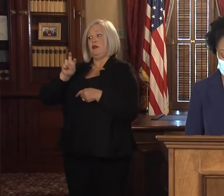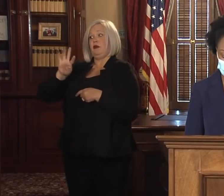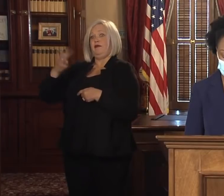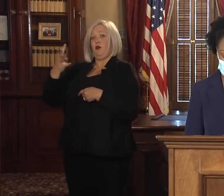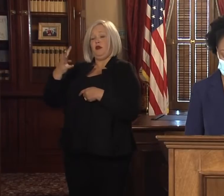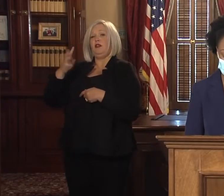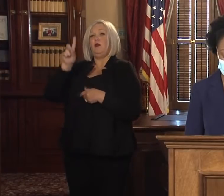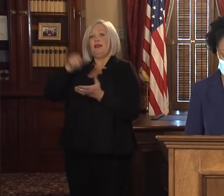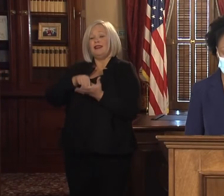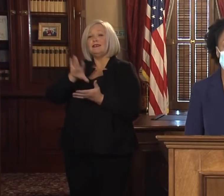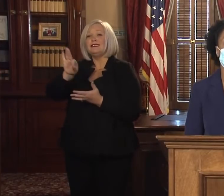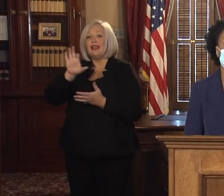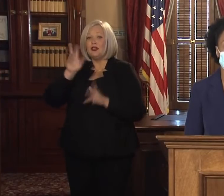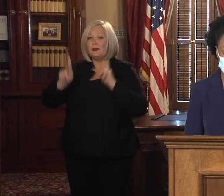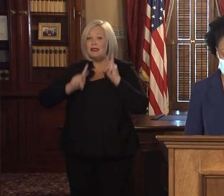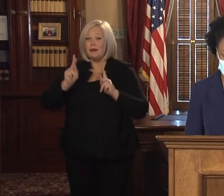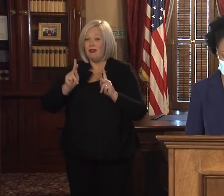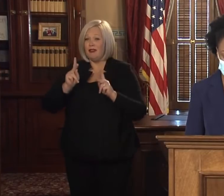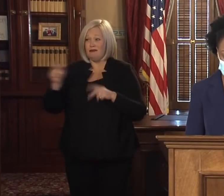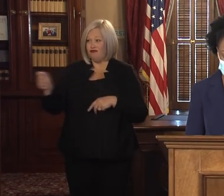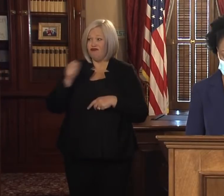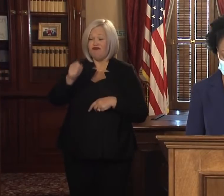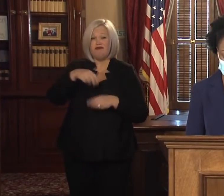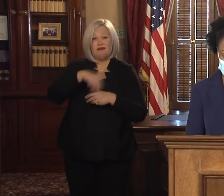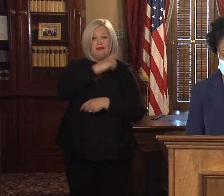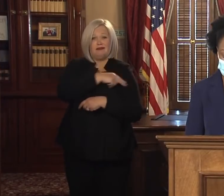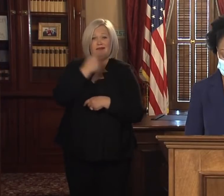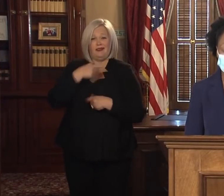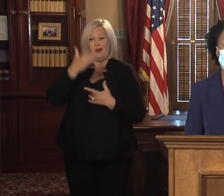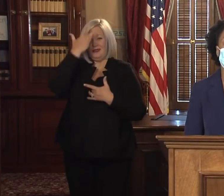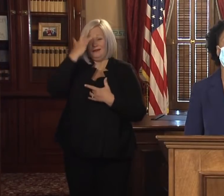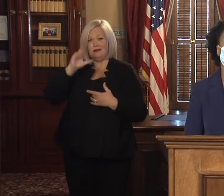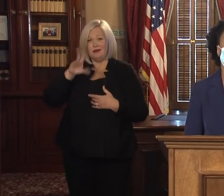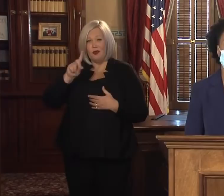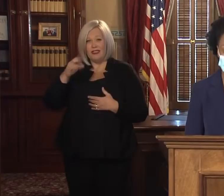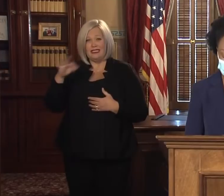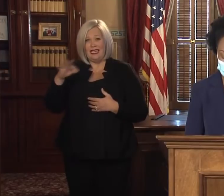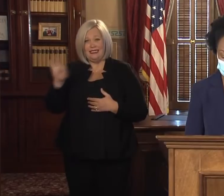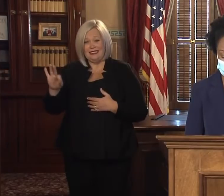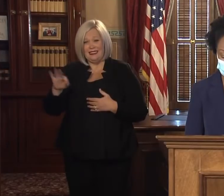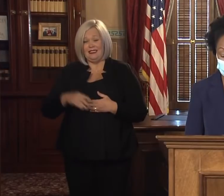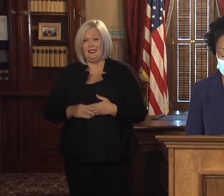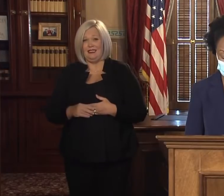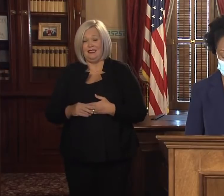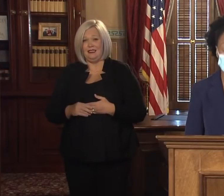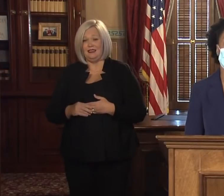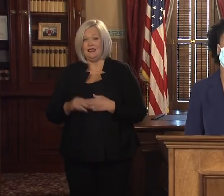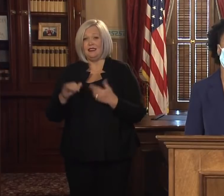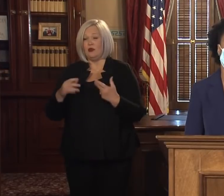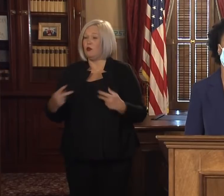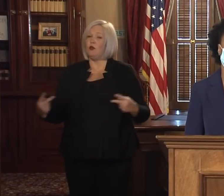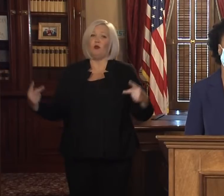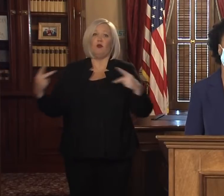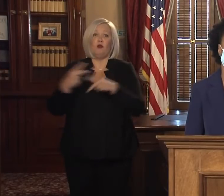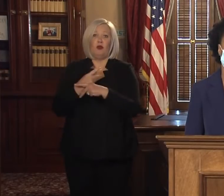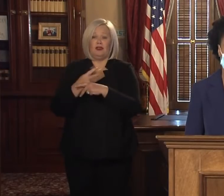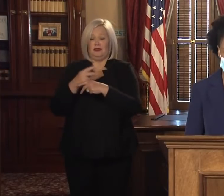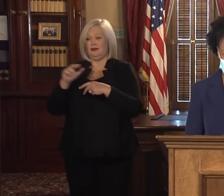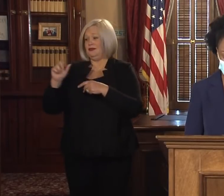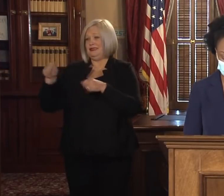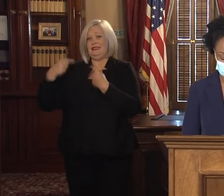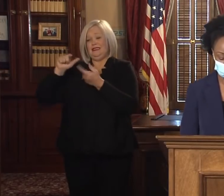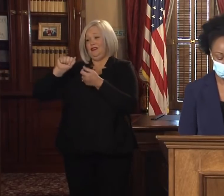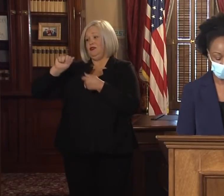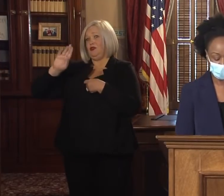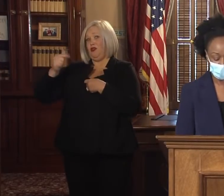1,900 people were hospitalized for COVID-19 across the state. That's almost 4 times more than we saw at the end of